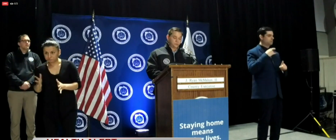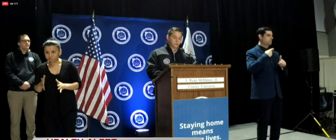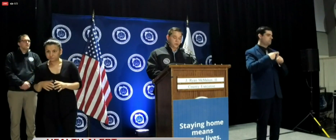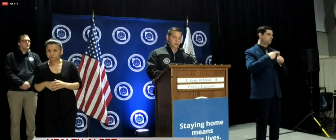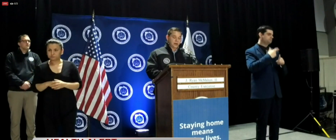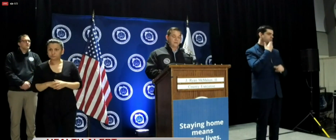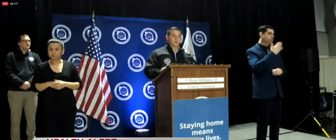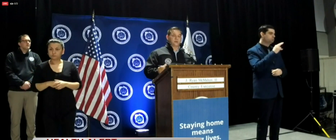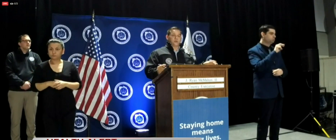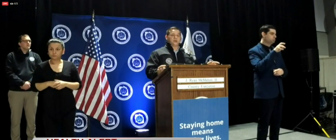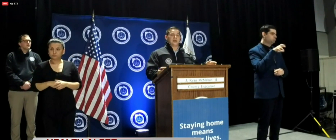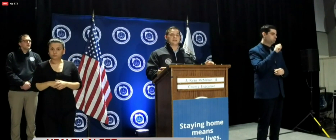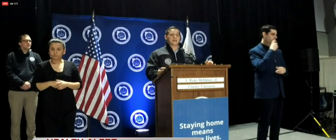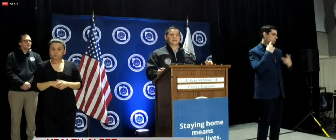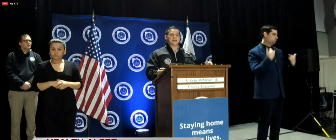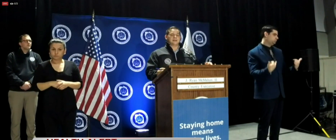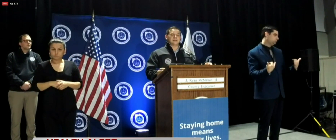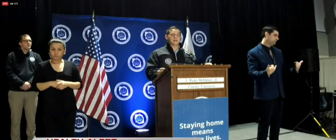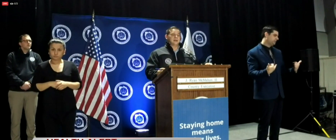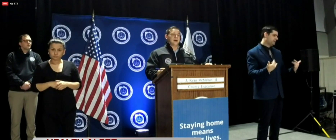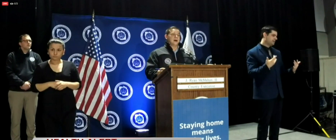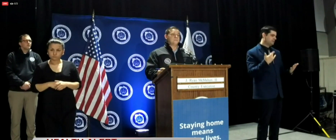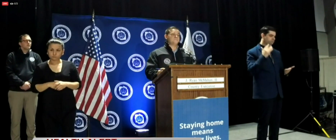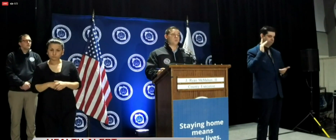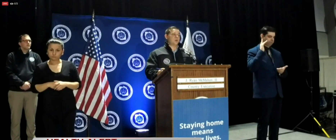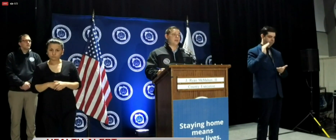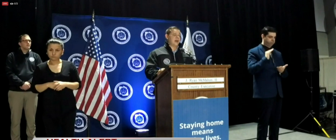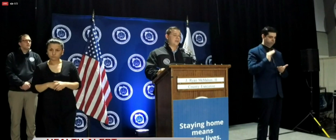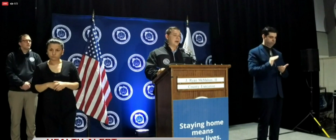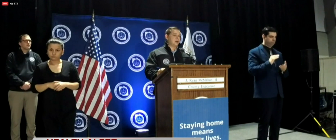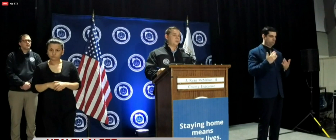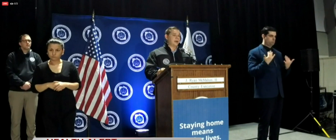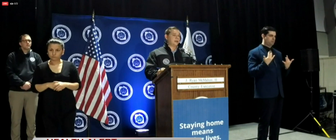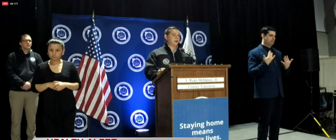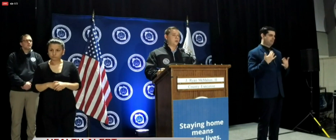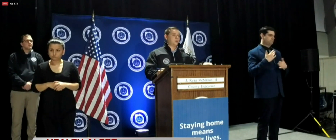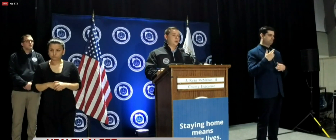new, and having only 300 outstanding tests. We haven't had